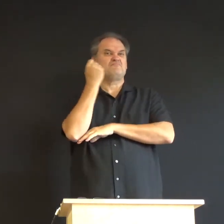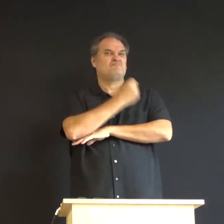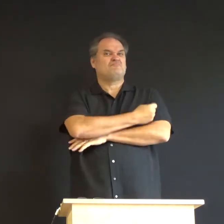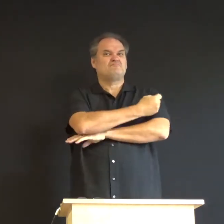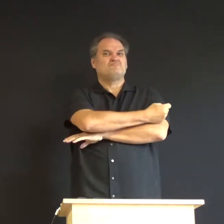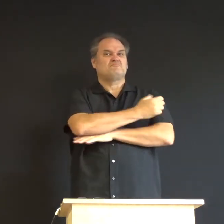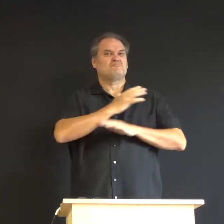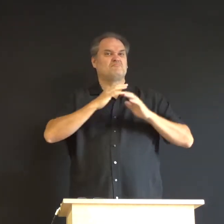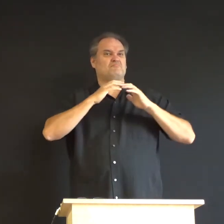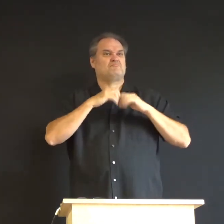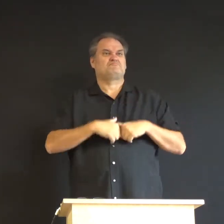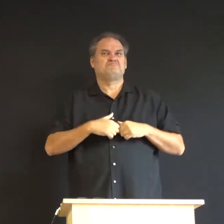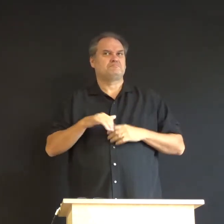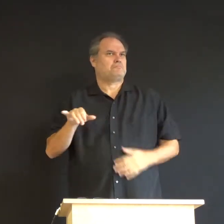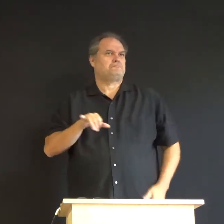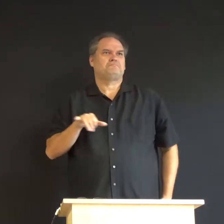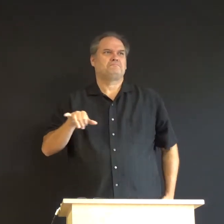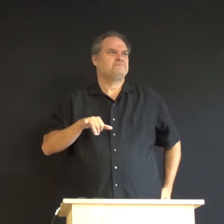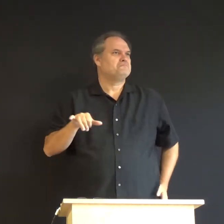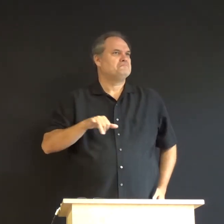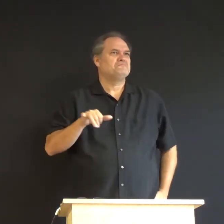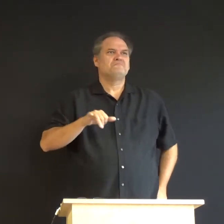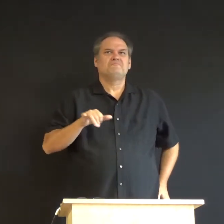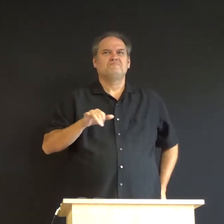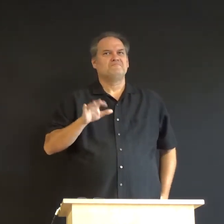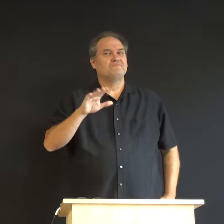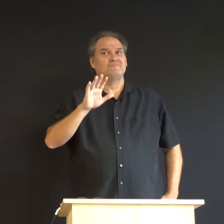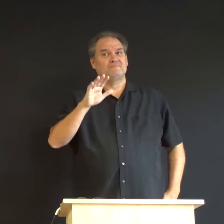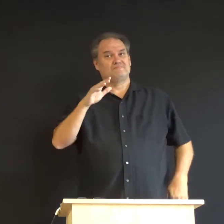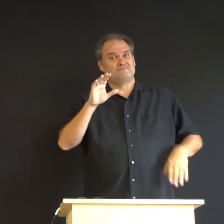Christians. If Christians are against Christians, the church will fall apart.